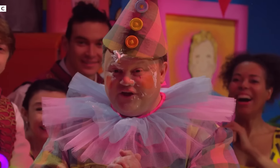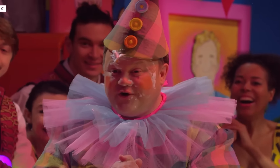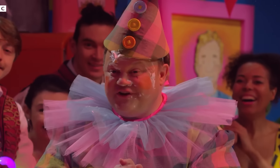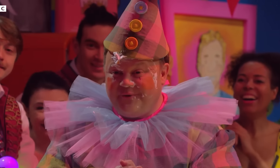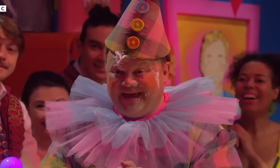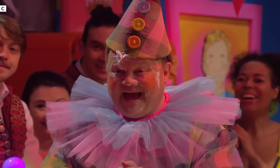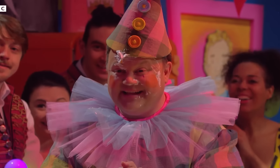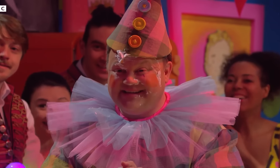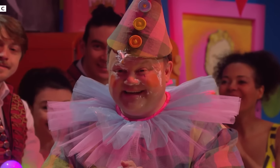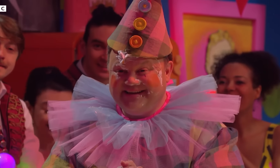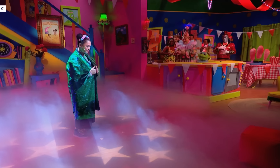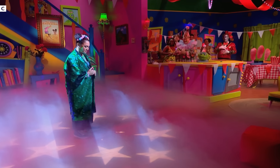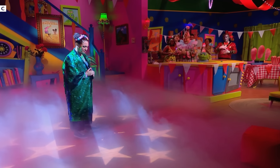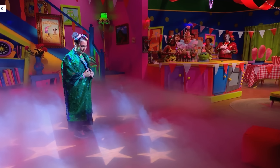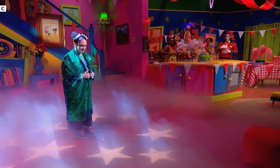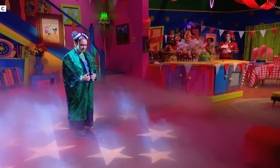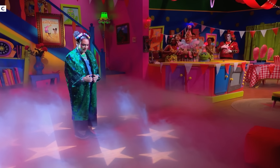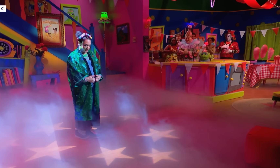You can do it, Kat.